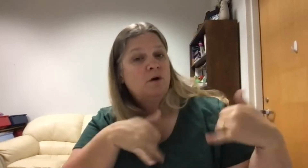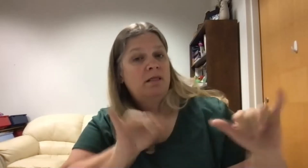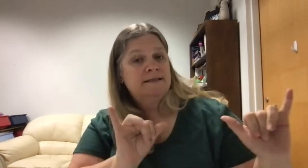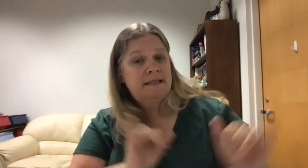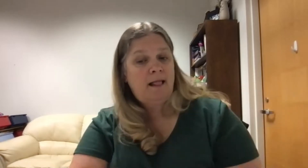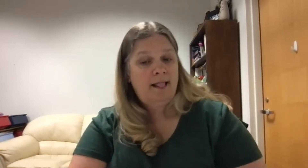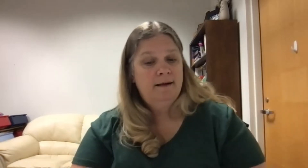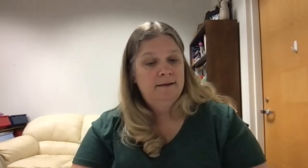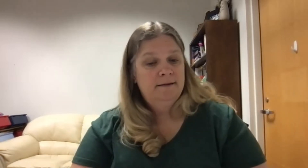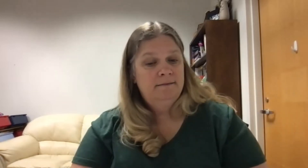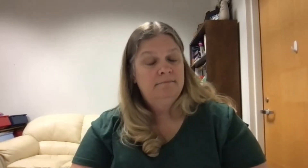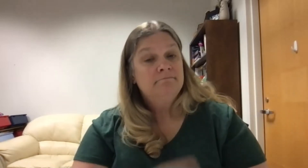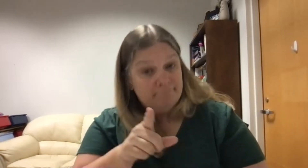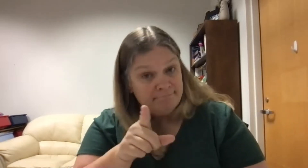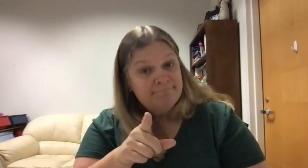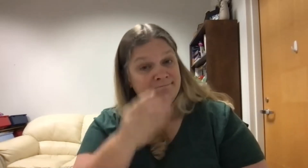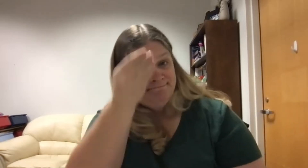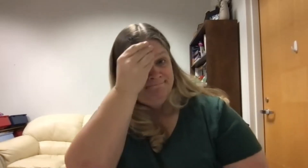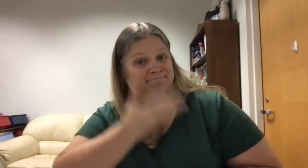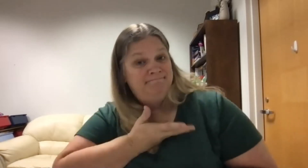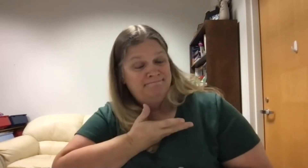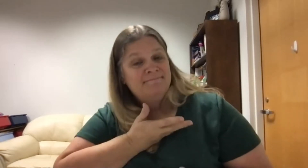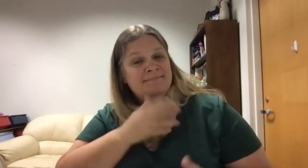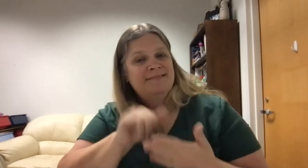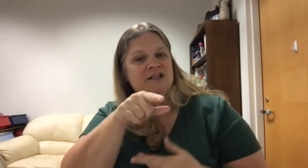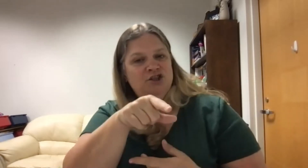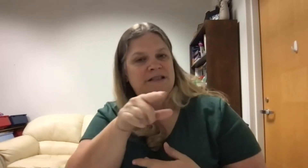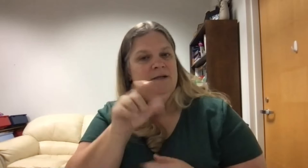And in the end, she said she was still hopeful.